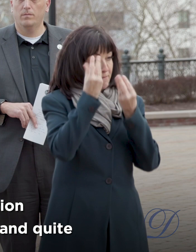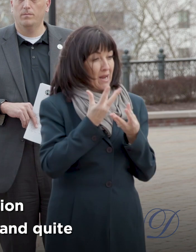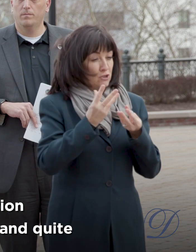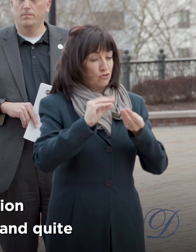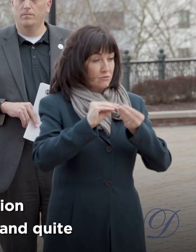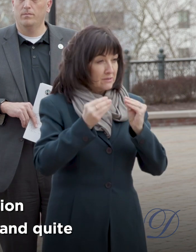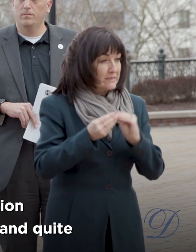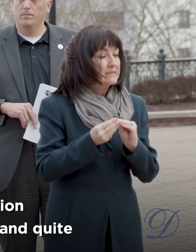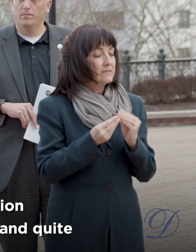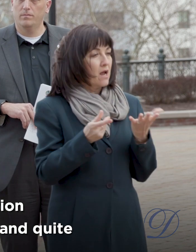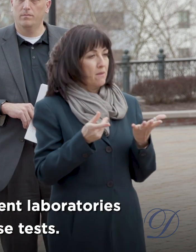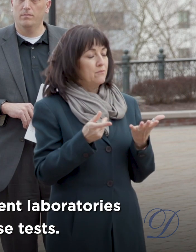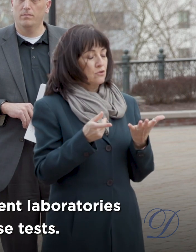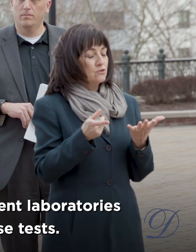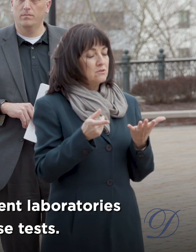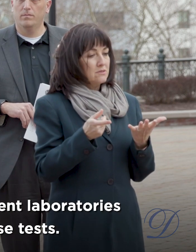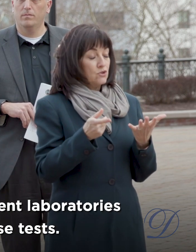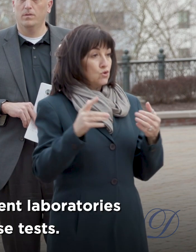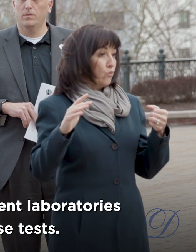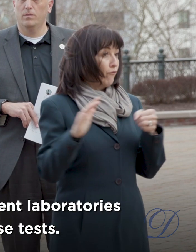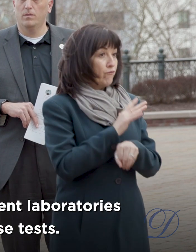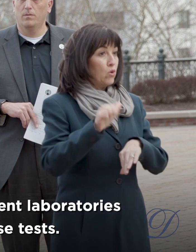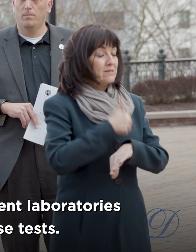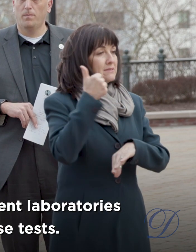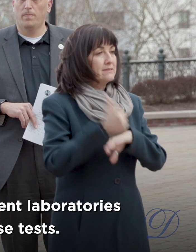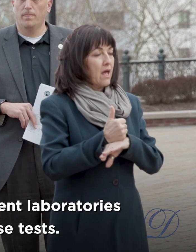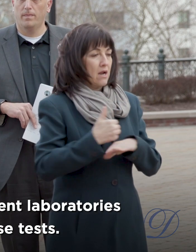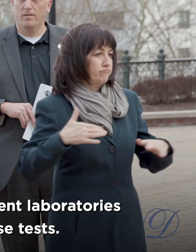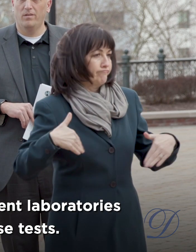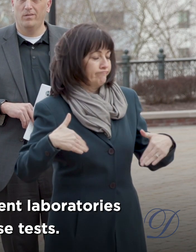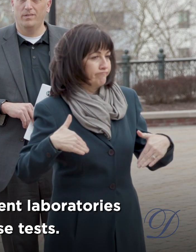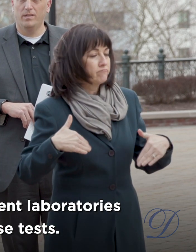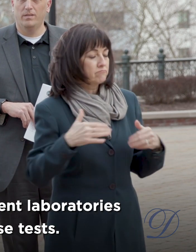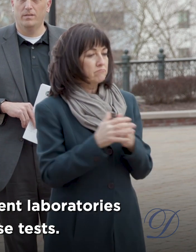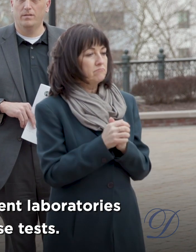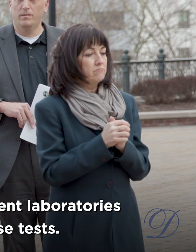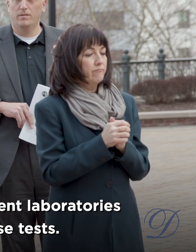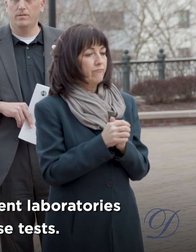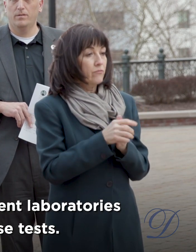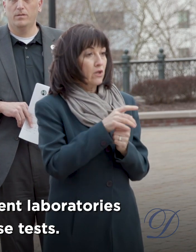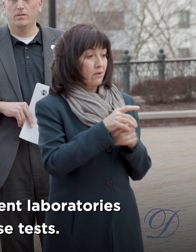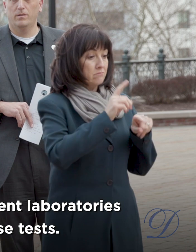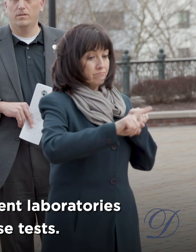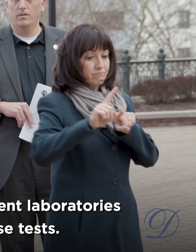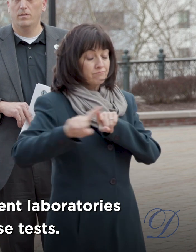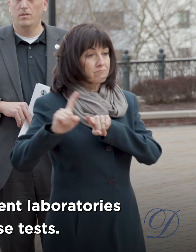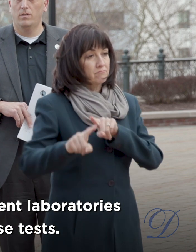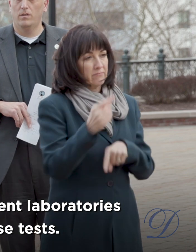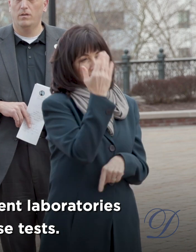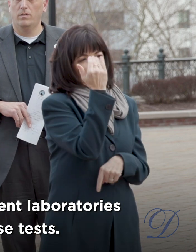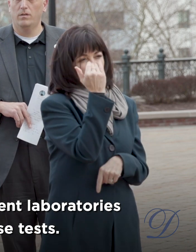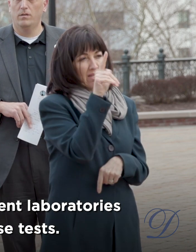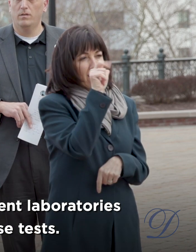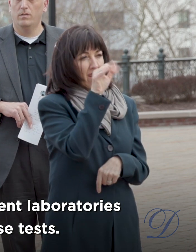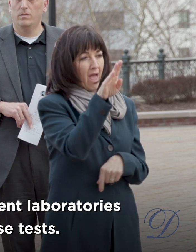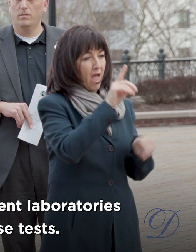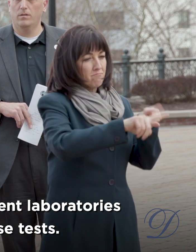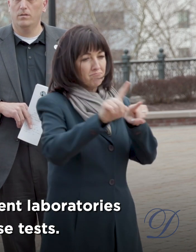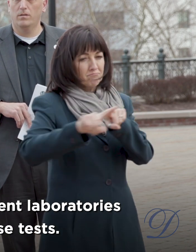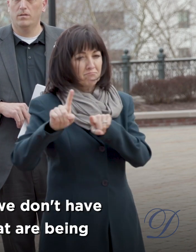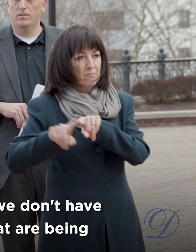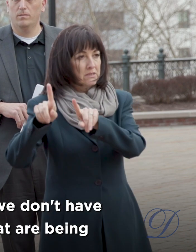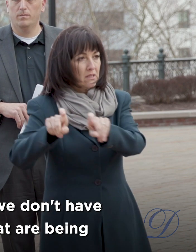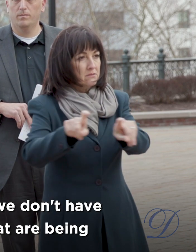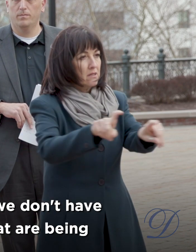not fully built, and quite frankly, now there's about 15 different laboratories that are doing